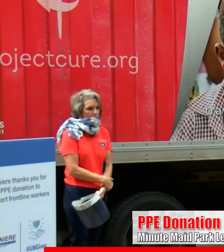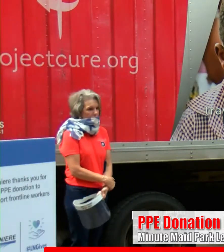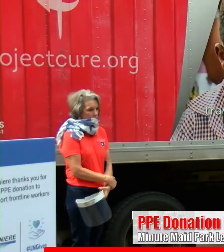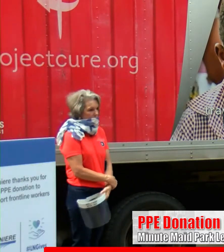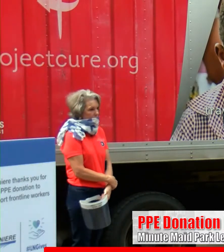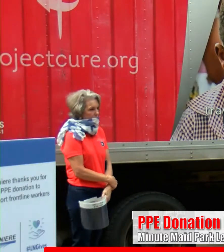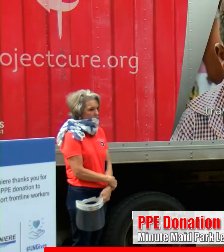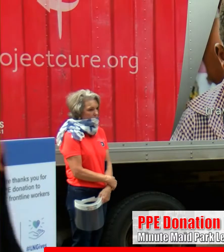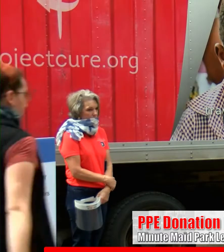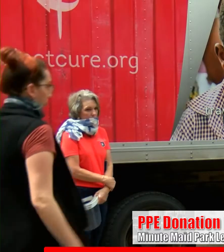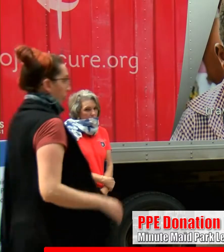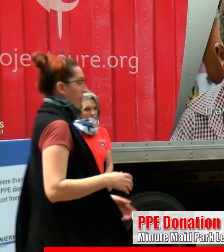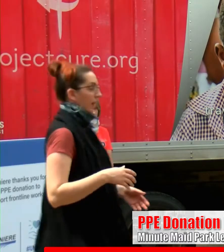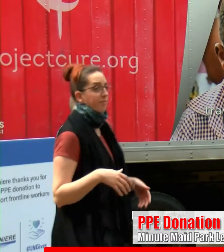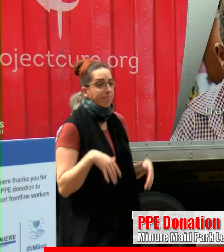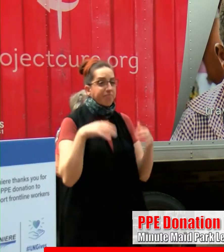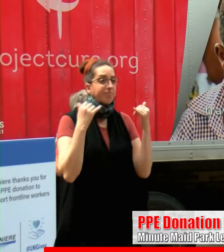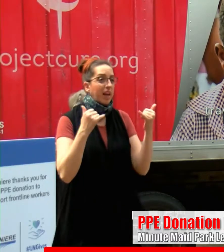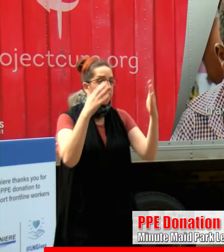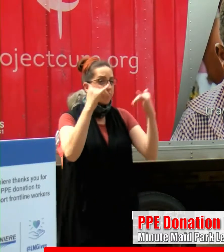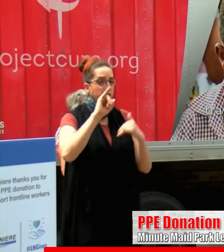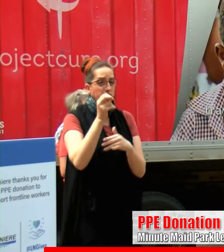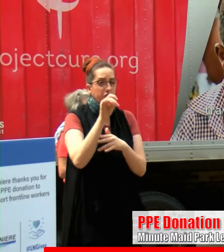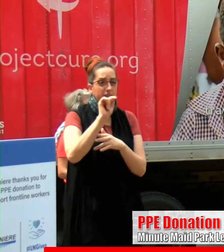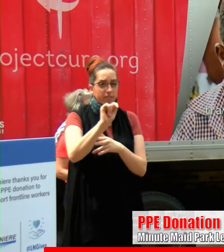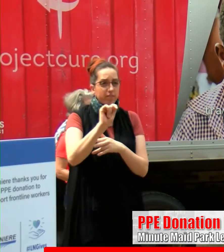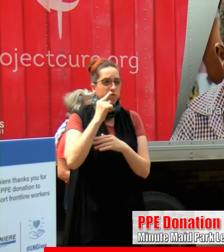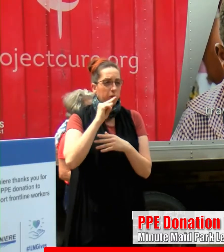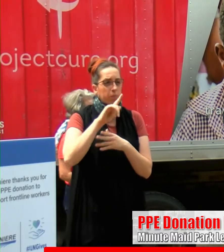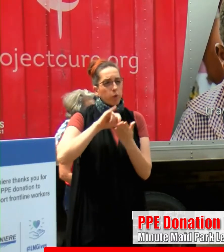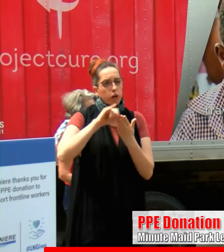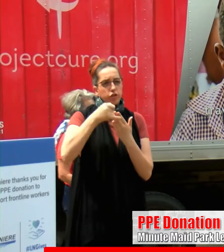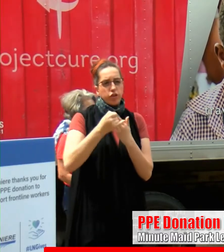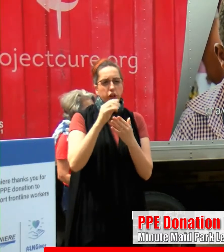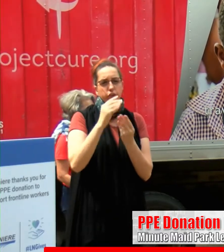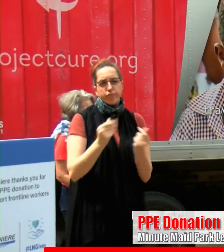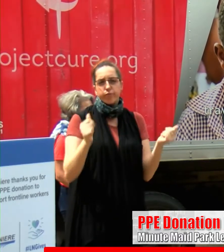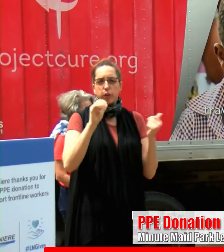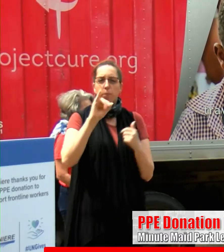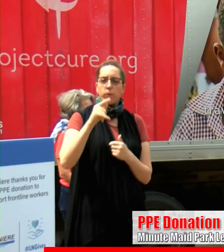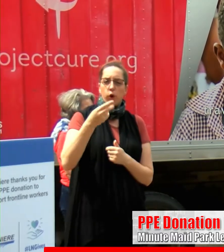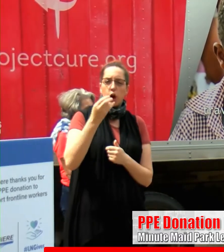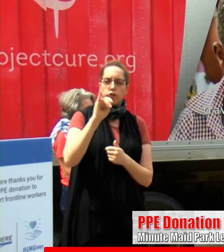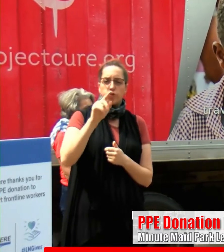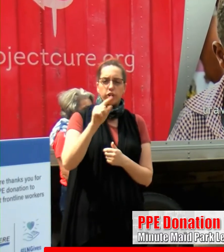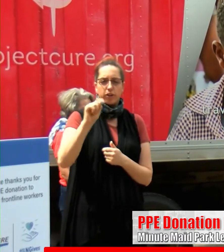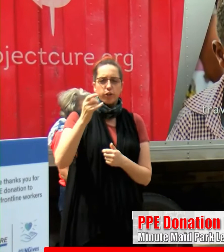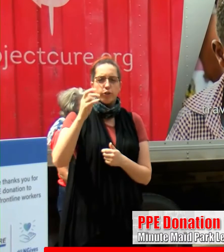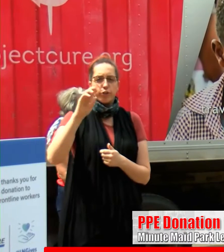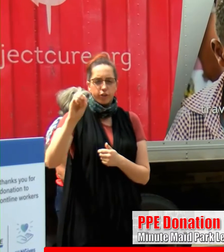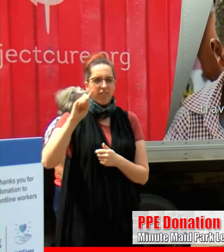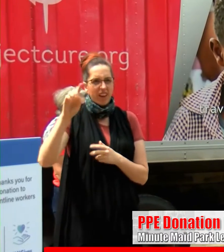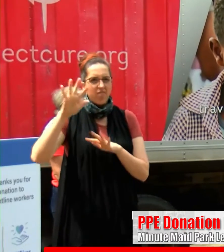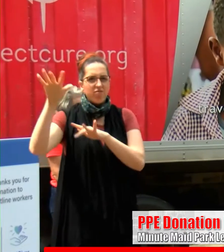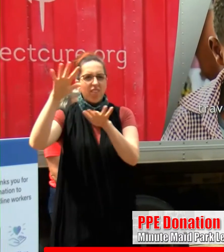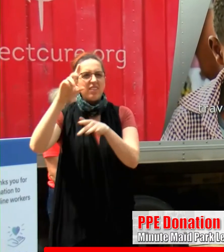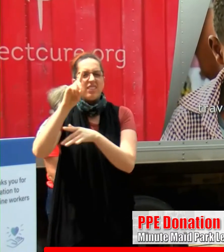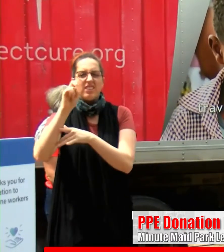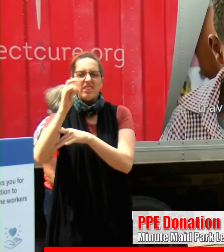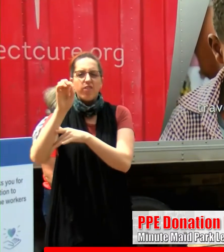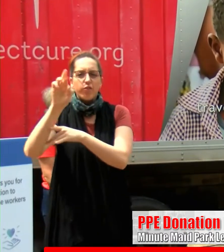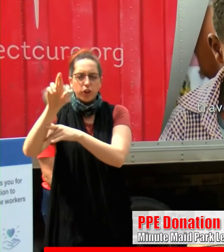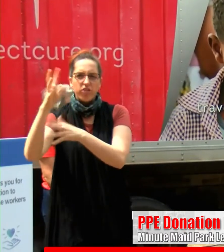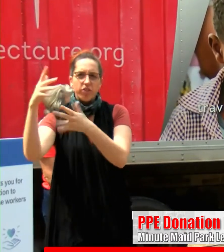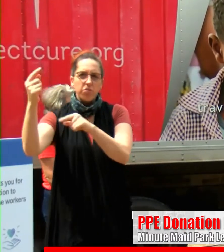And now, Janet, let me bring you up for Project C.U.R.E. You all have done this in Denver, and now you're leading it here, and